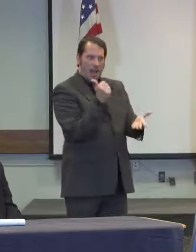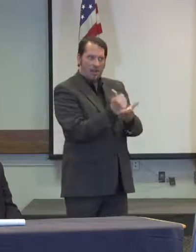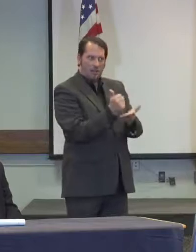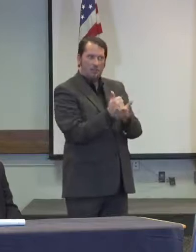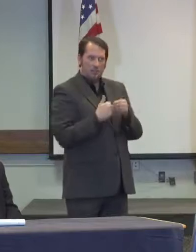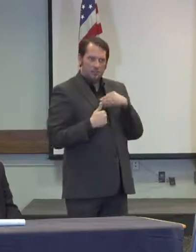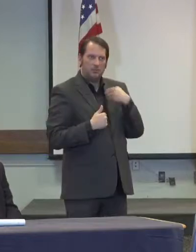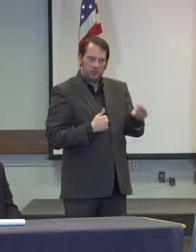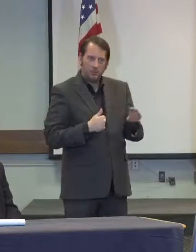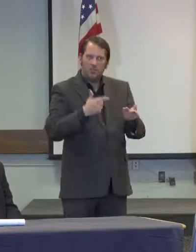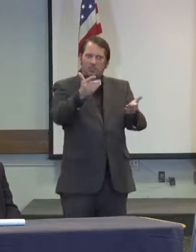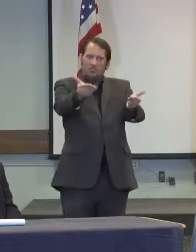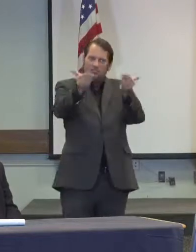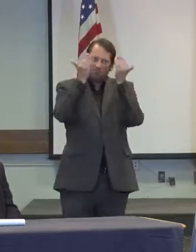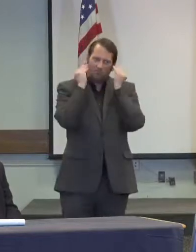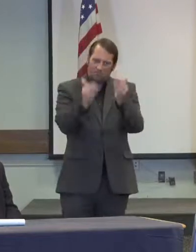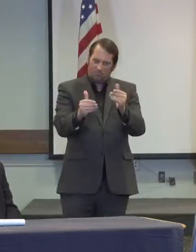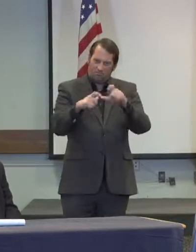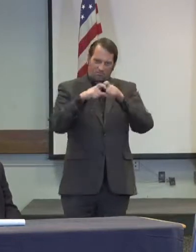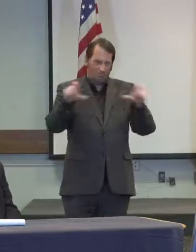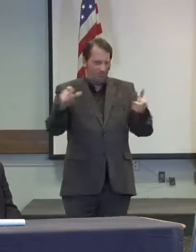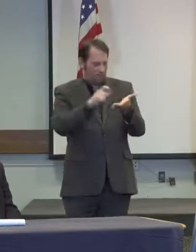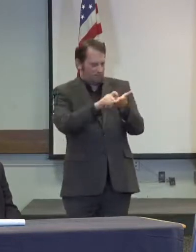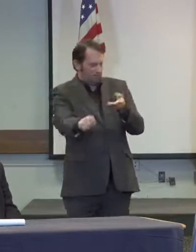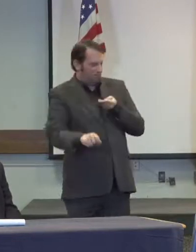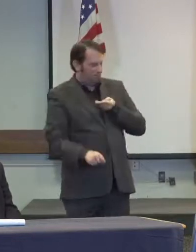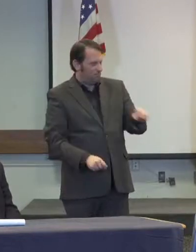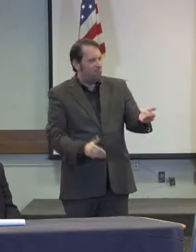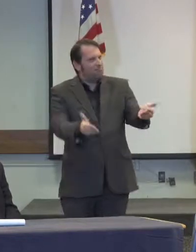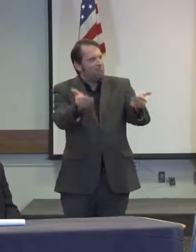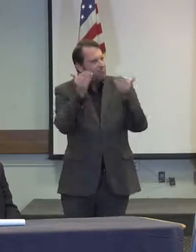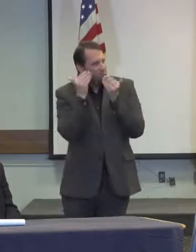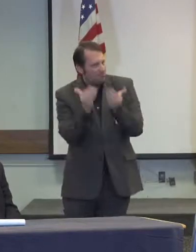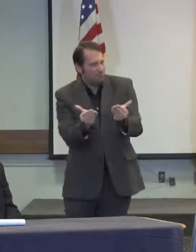write the check anyway. They're not going to be able to feed you.